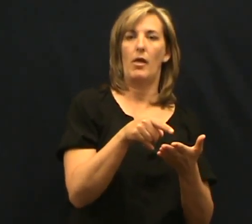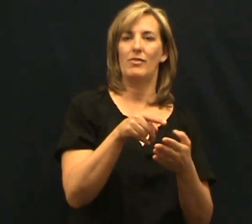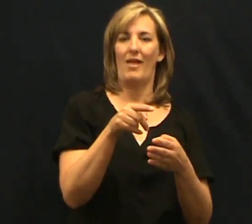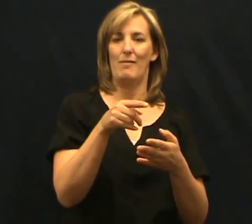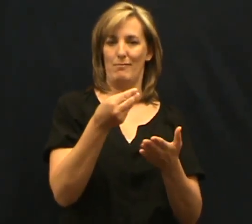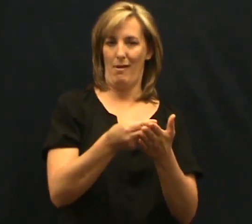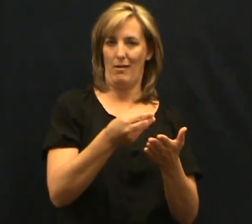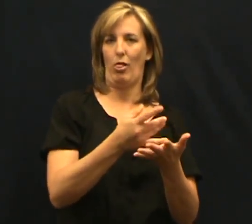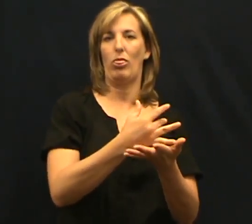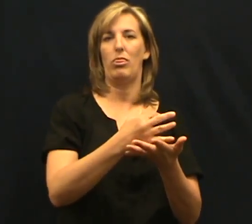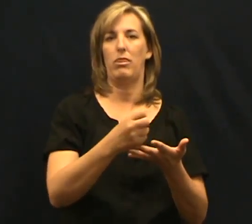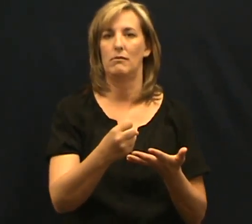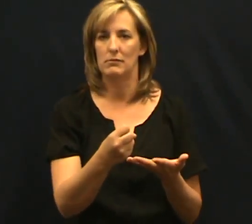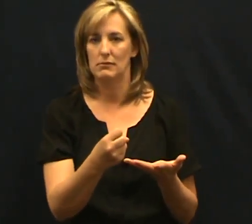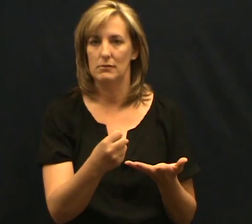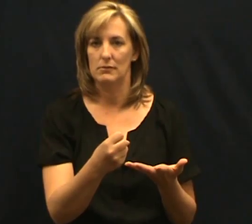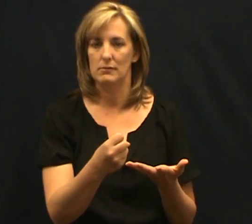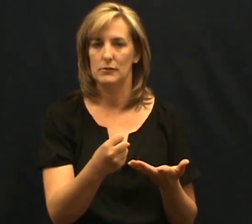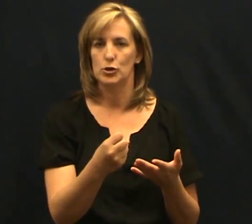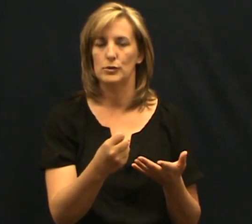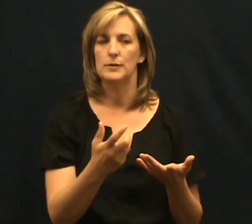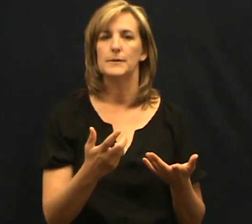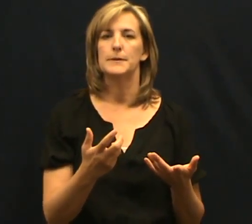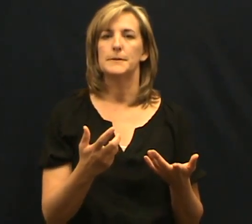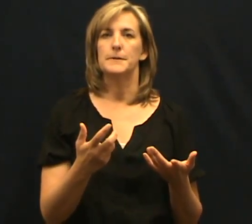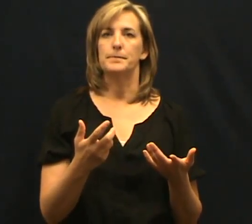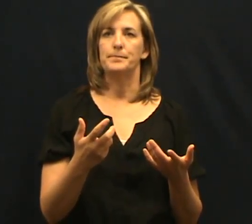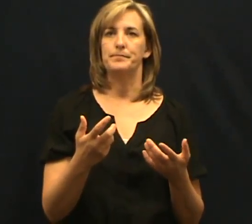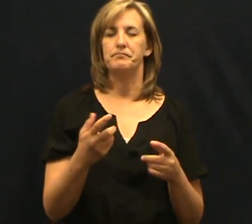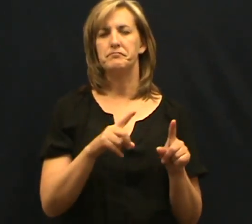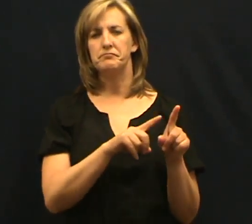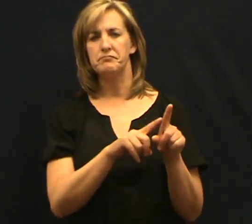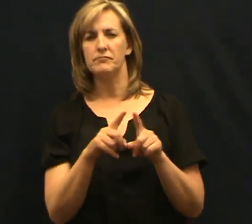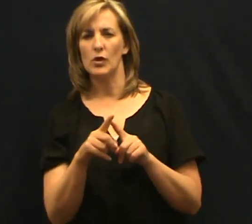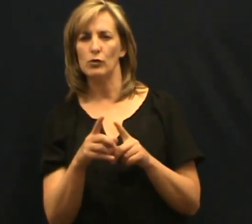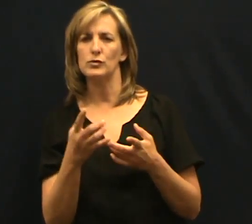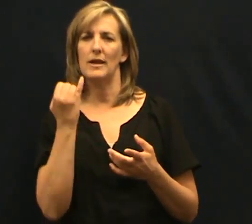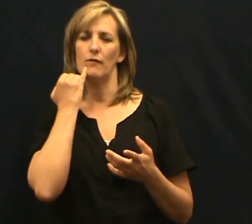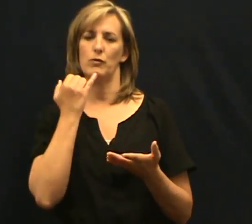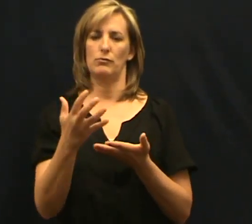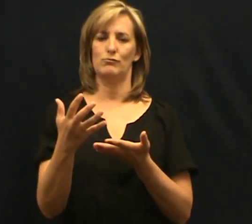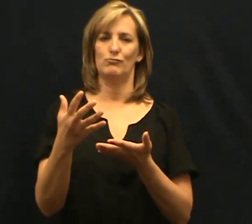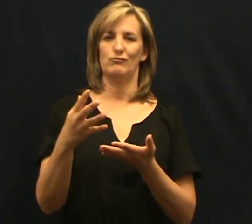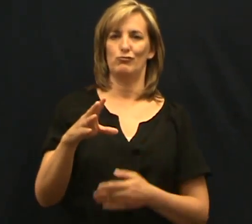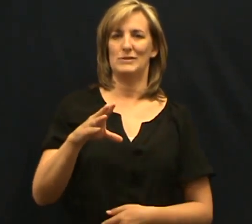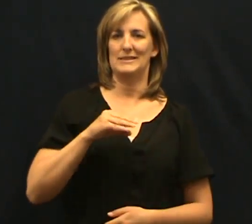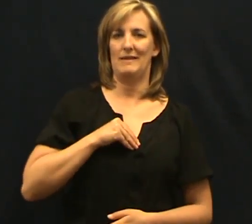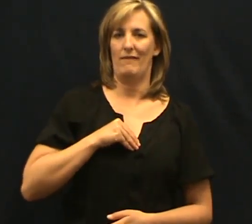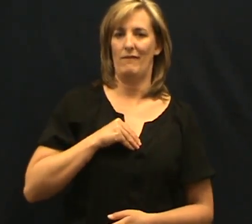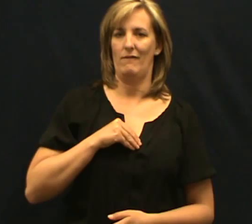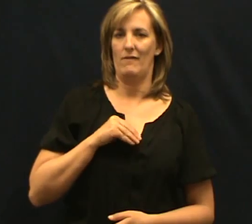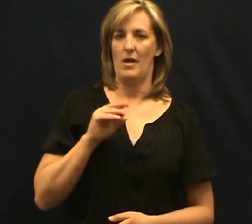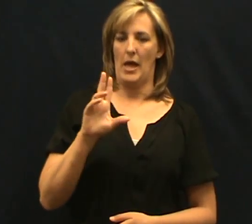Similarly, when we had received cash for a service or a product that we